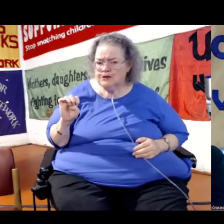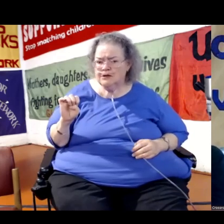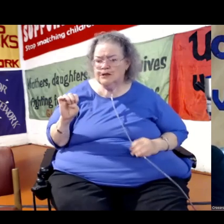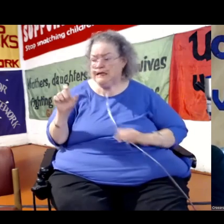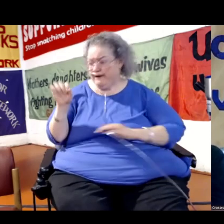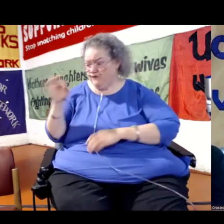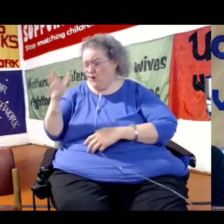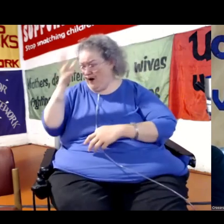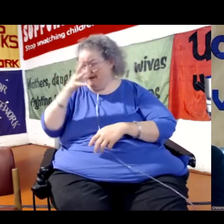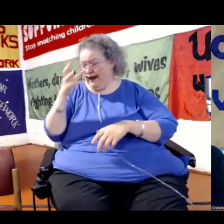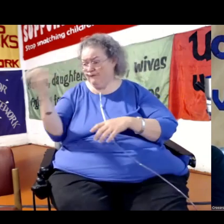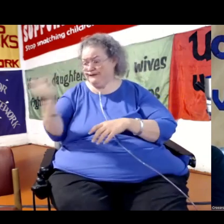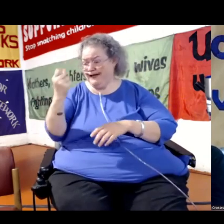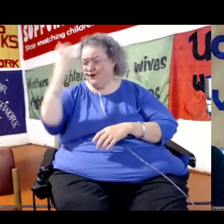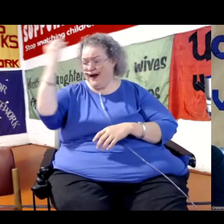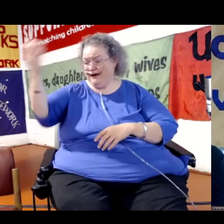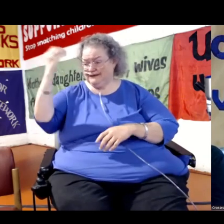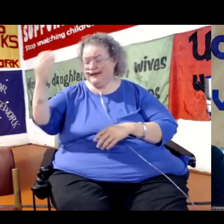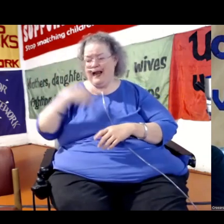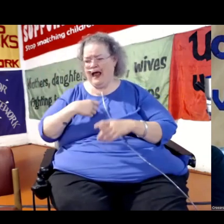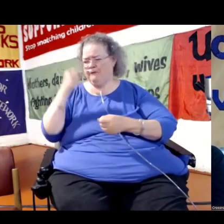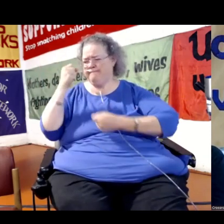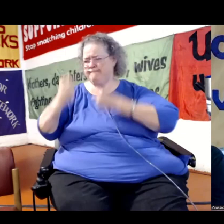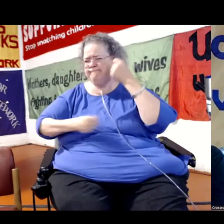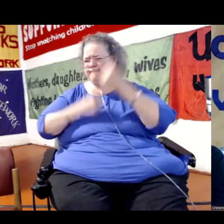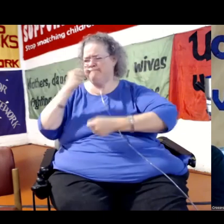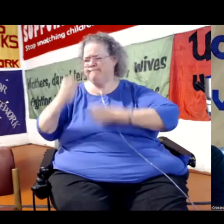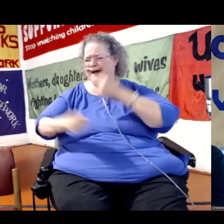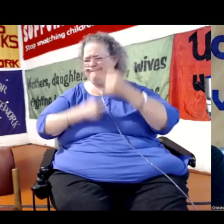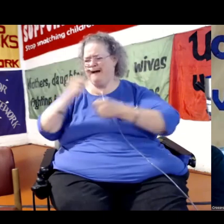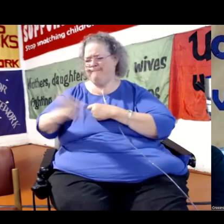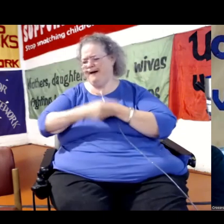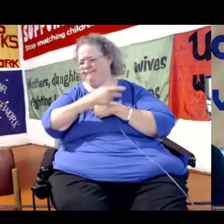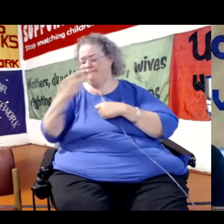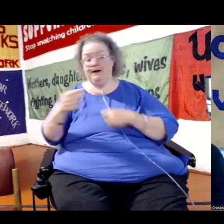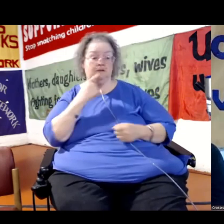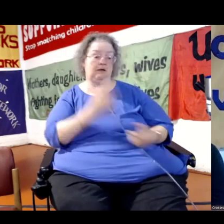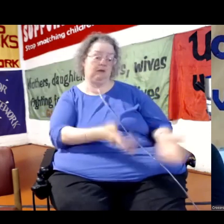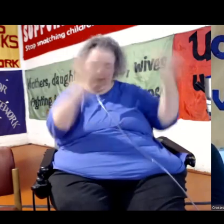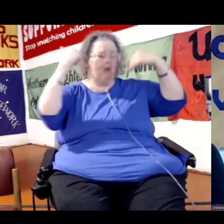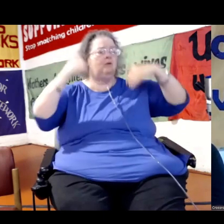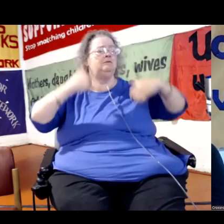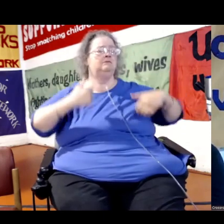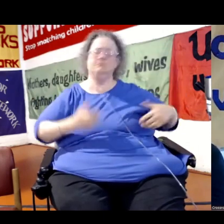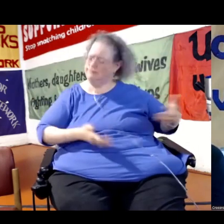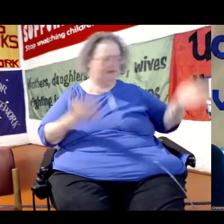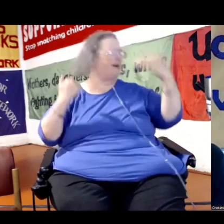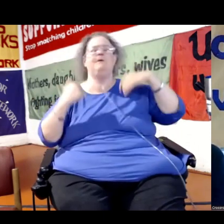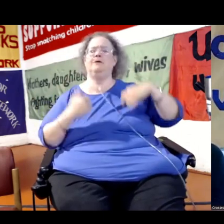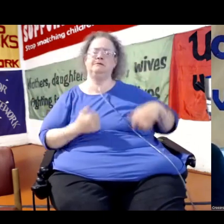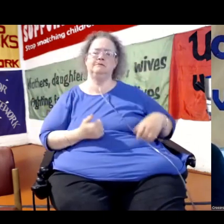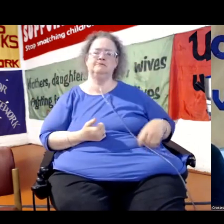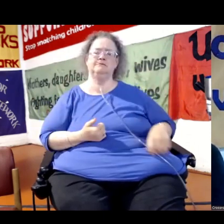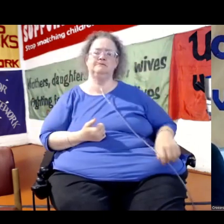I'd take you outside and beat you unmerciful. I said, come on, you know, come on. We can